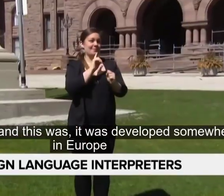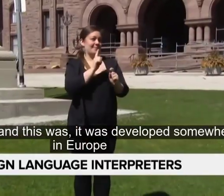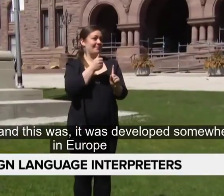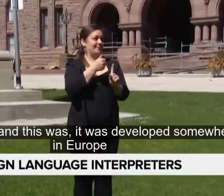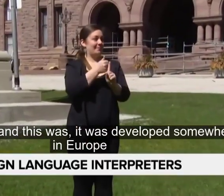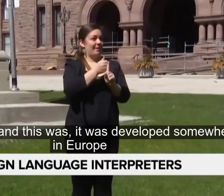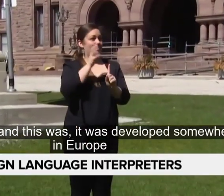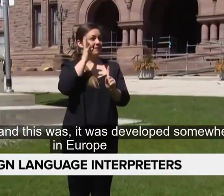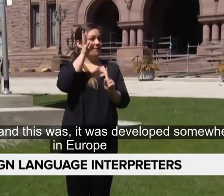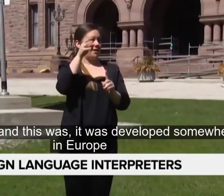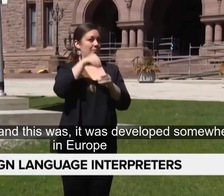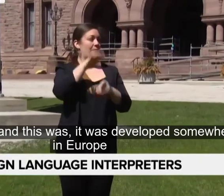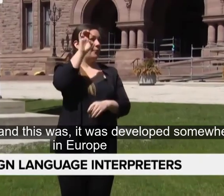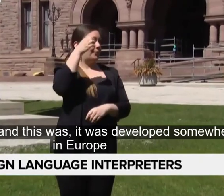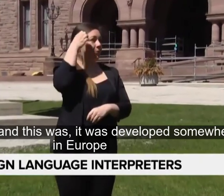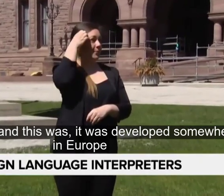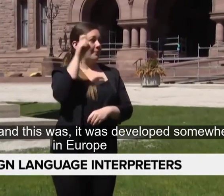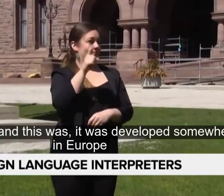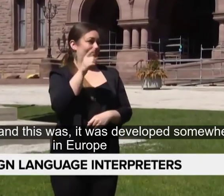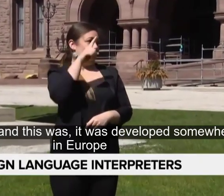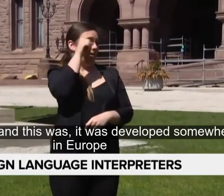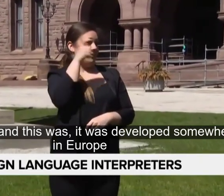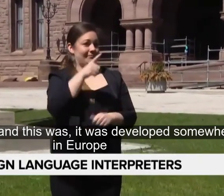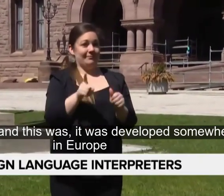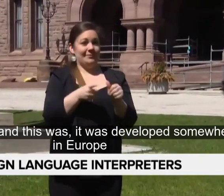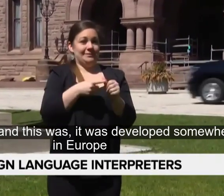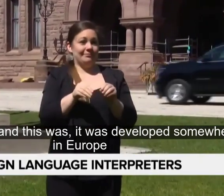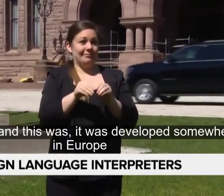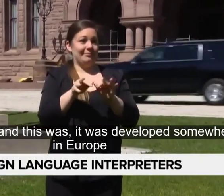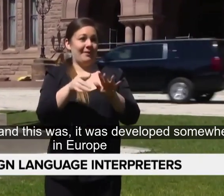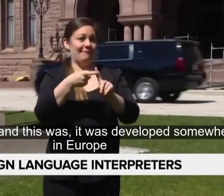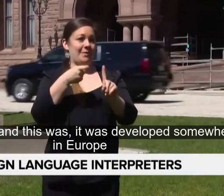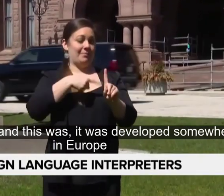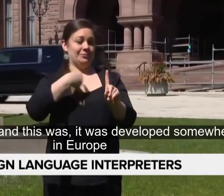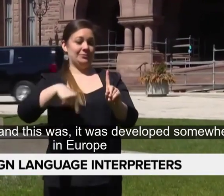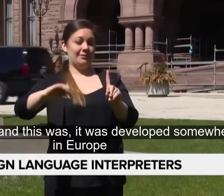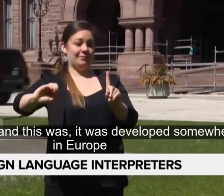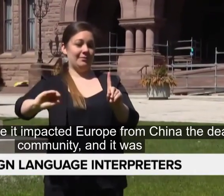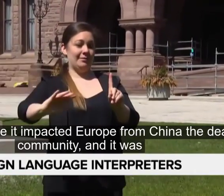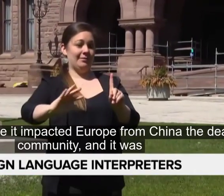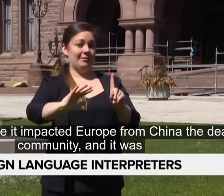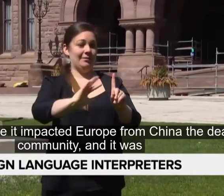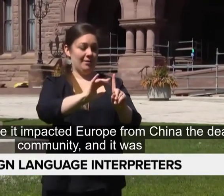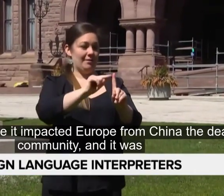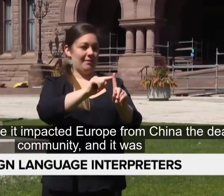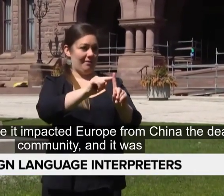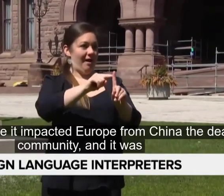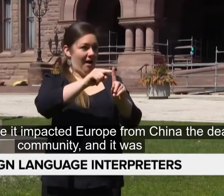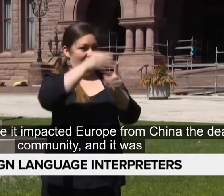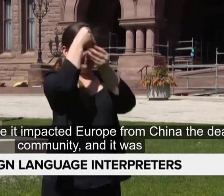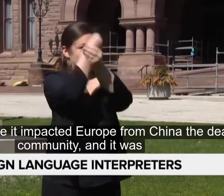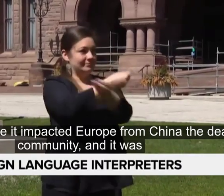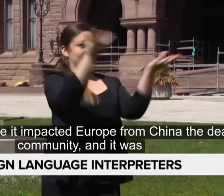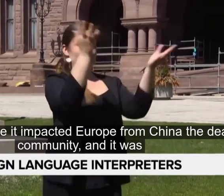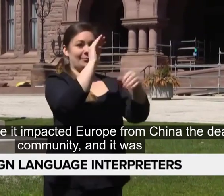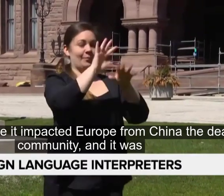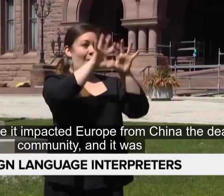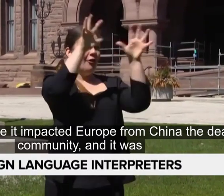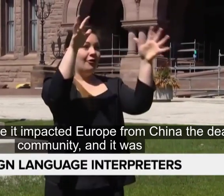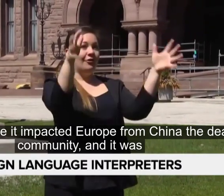is a new sign, and it was developed somewhere in Europe because once it